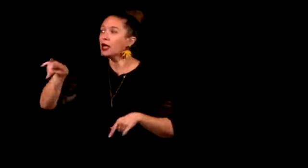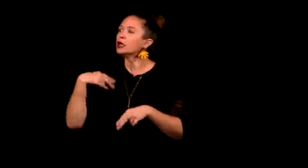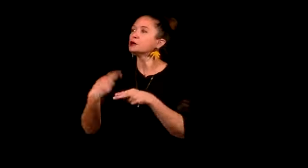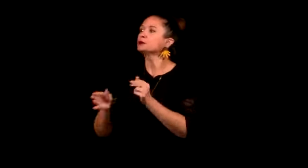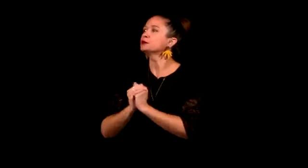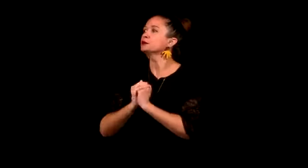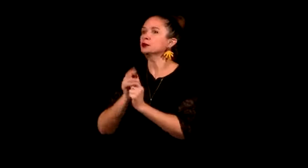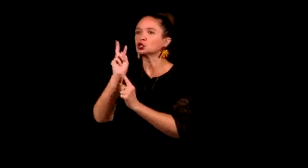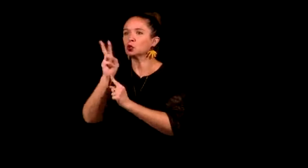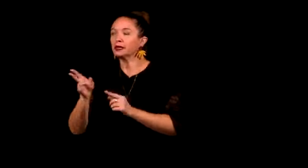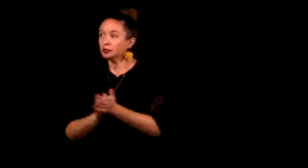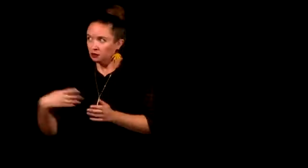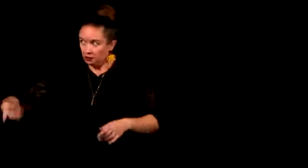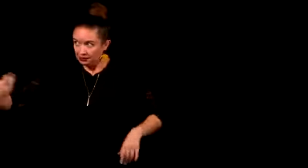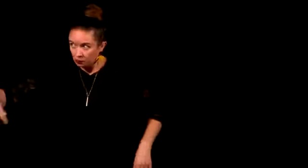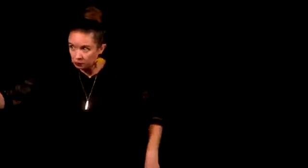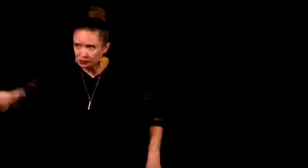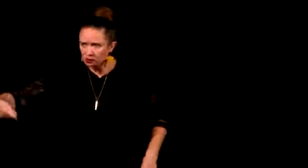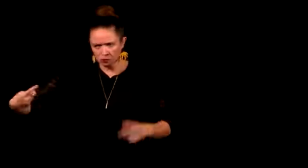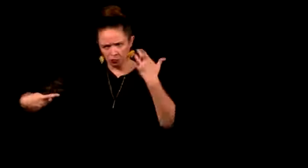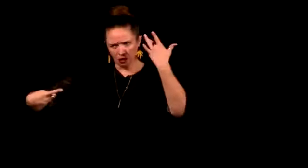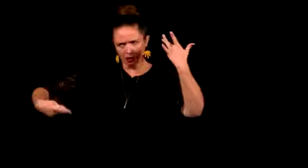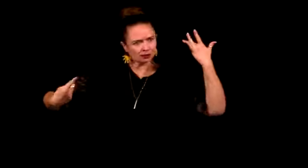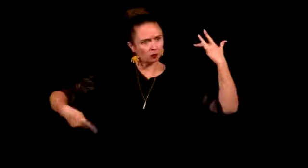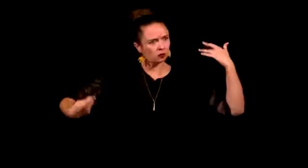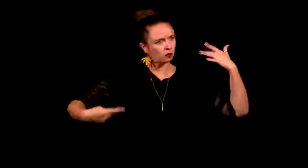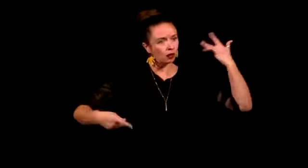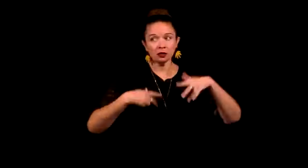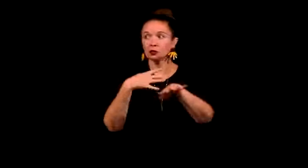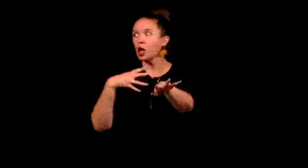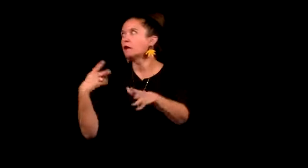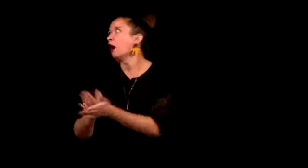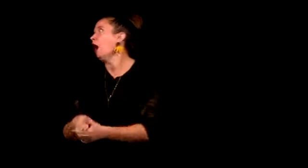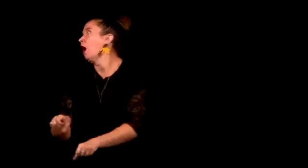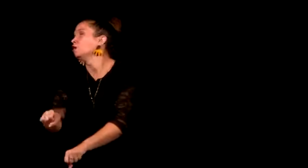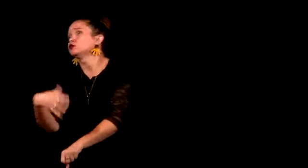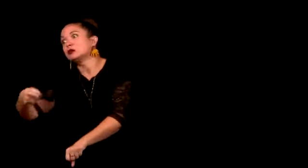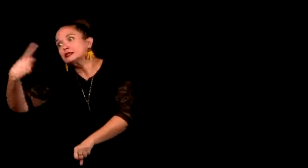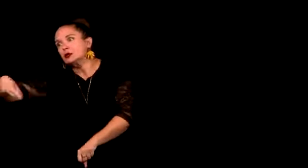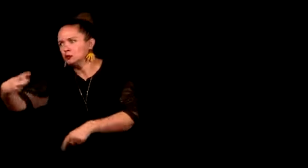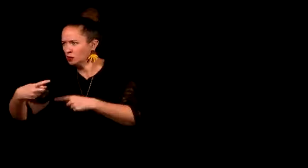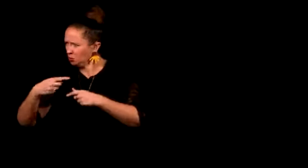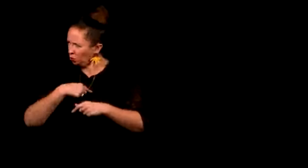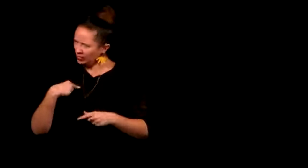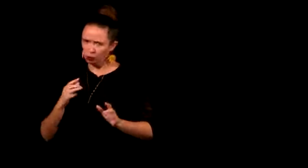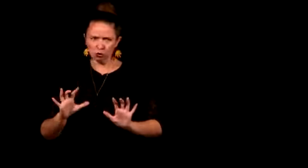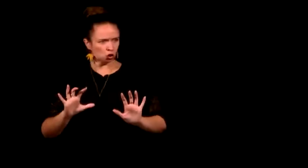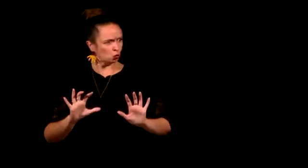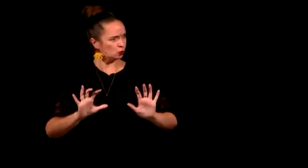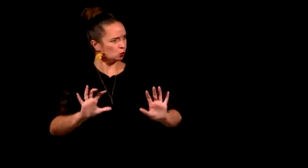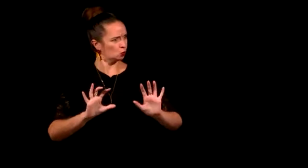2, 3, 4, 5 hours, people used to pray. And now it's like, okay, 2 minutes, let's go. Come on, I gotta have things to do.